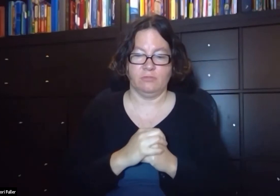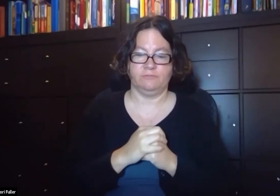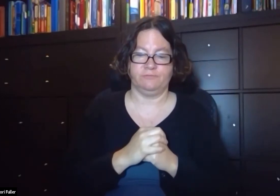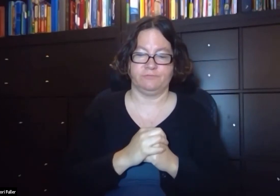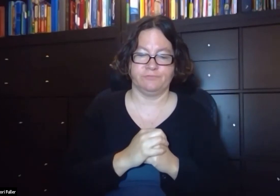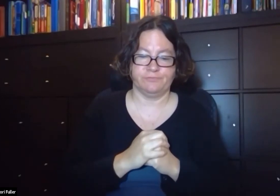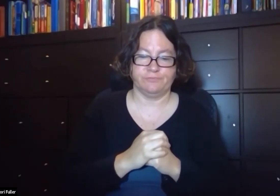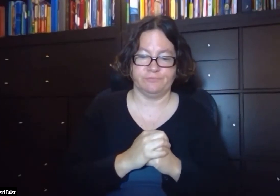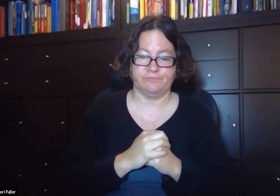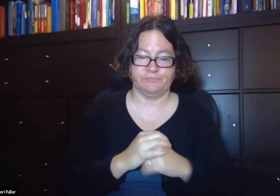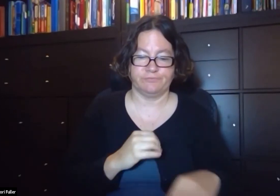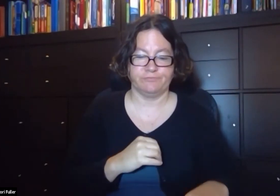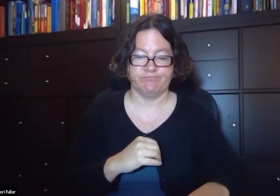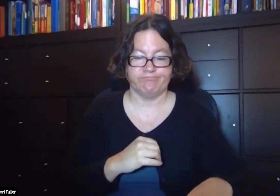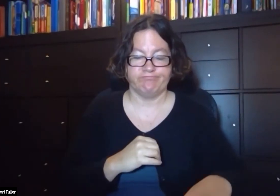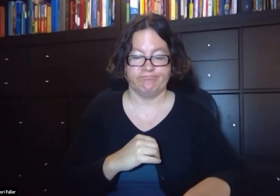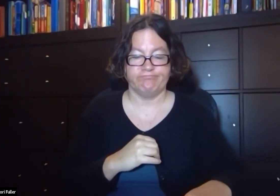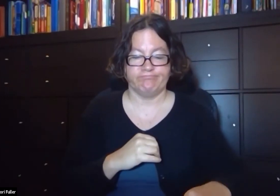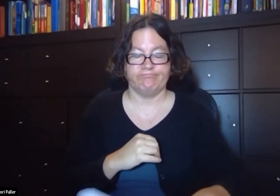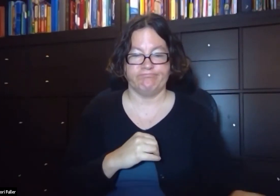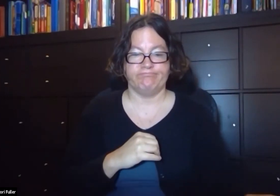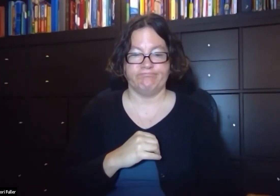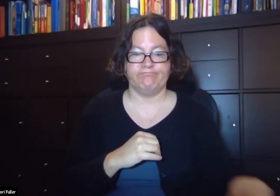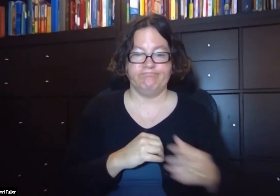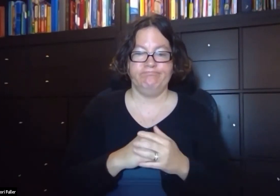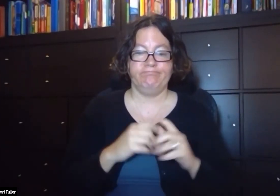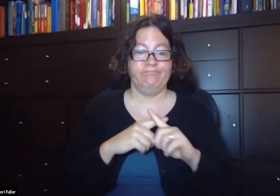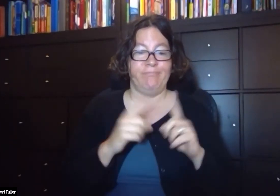were aligned. There were lots of things to be done.